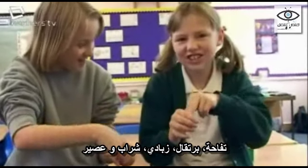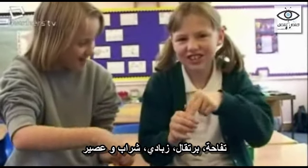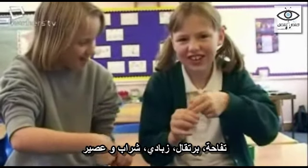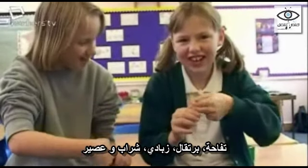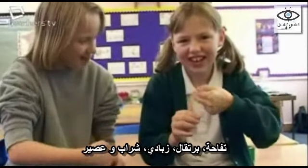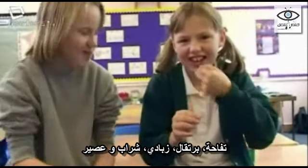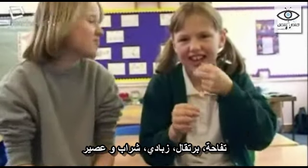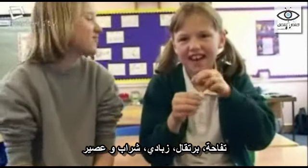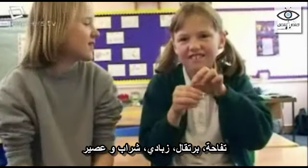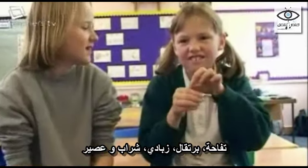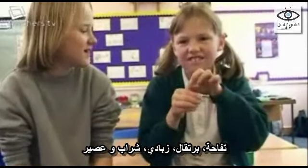yogurt,